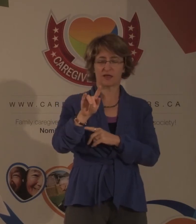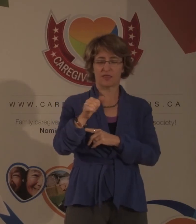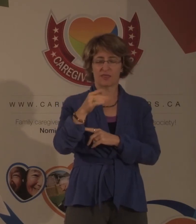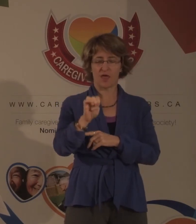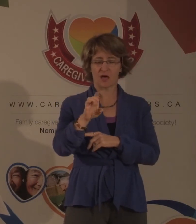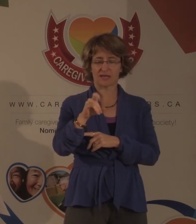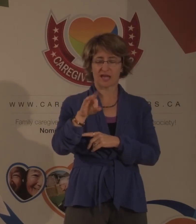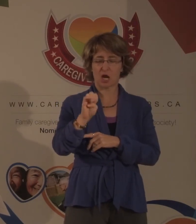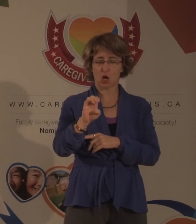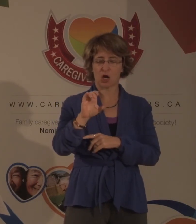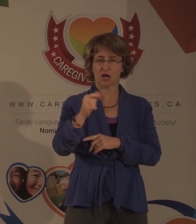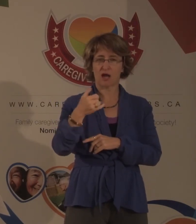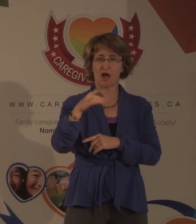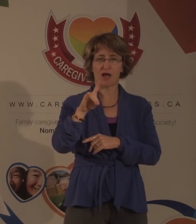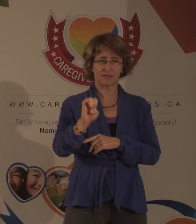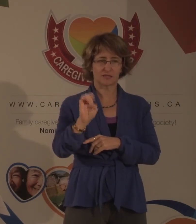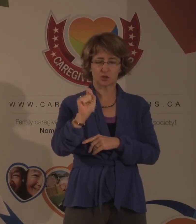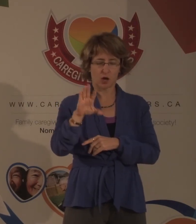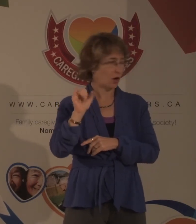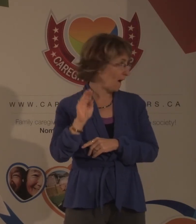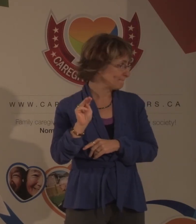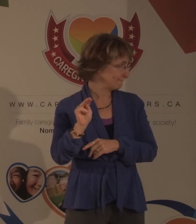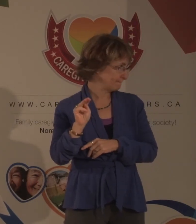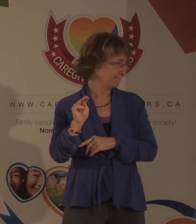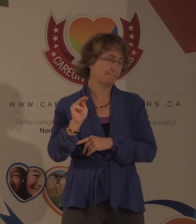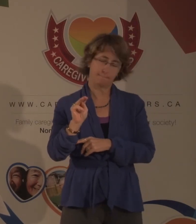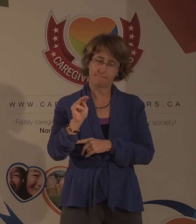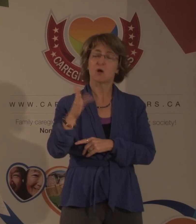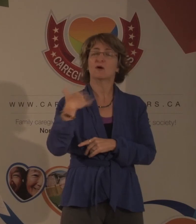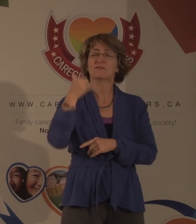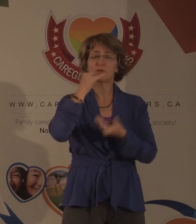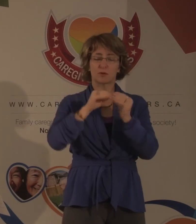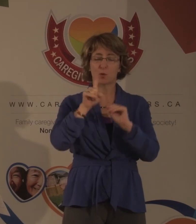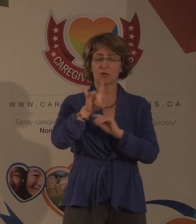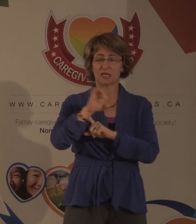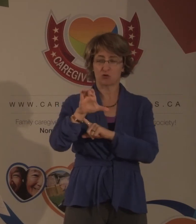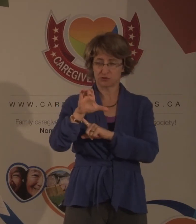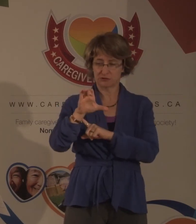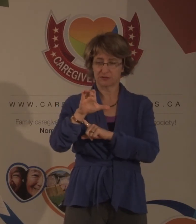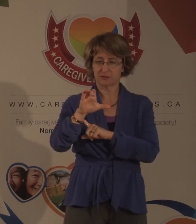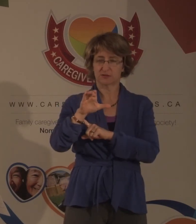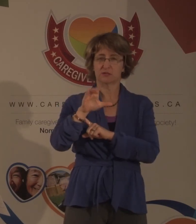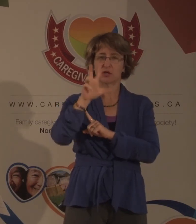www.thecareguide, all one word, .com. And we have a phone number,